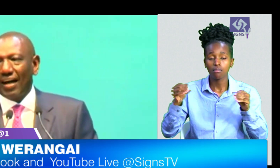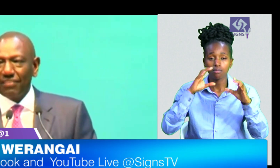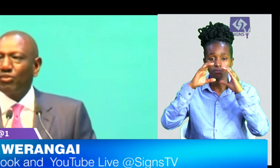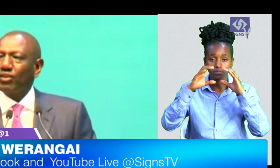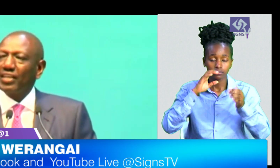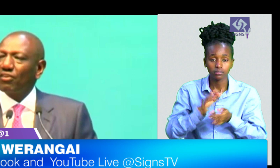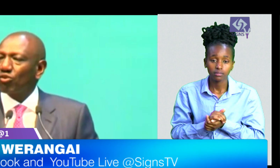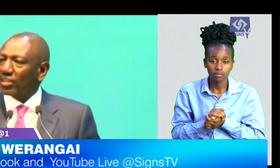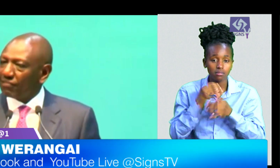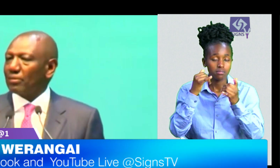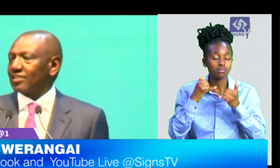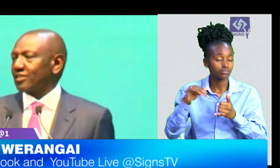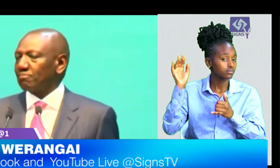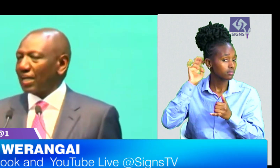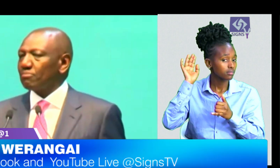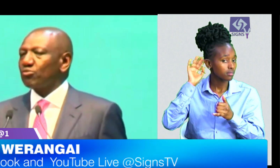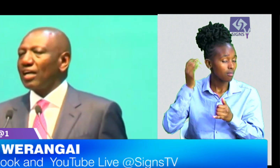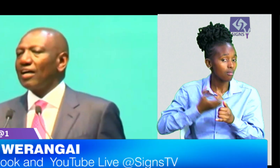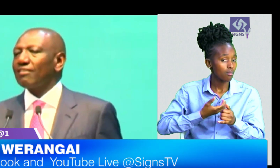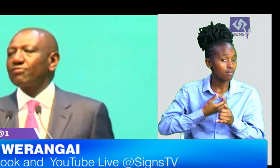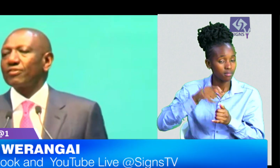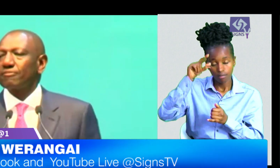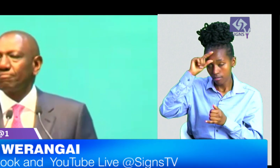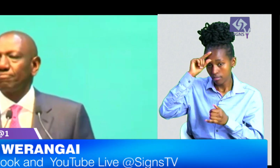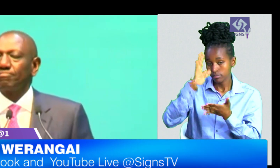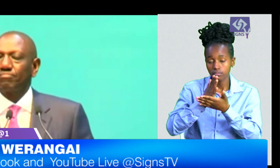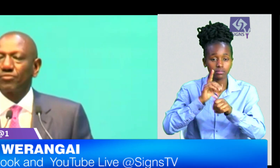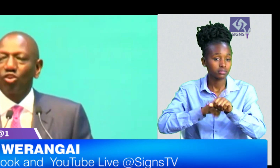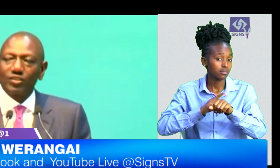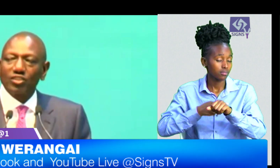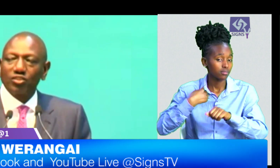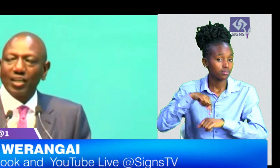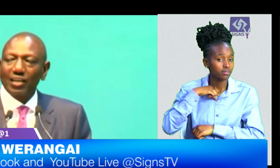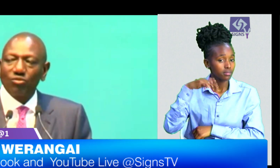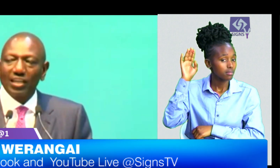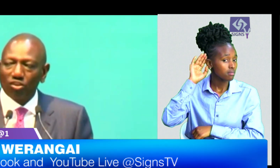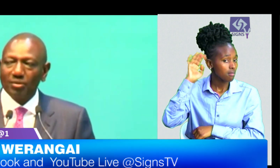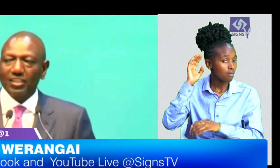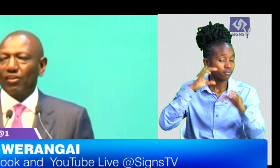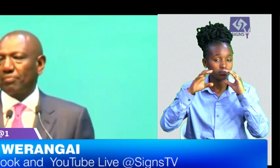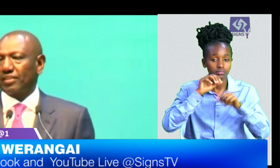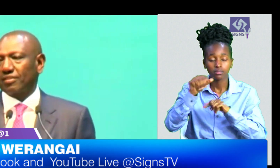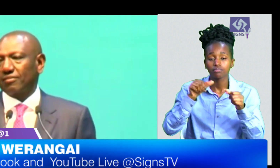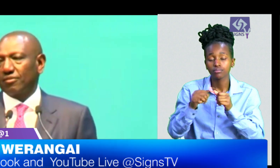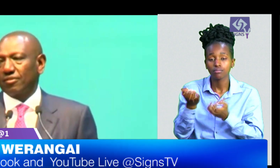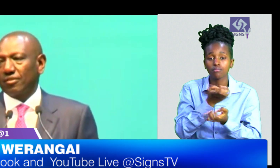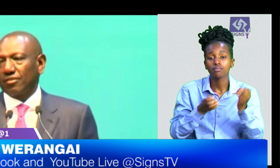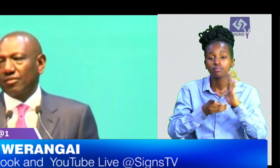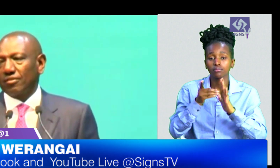And even within our own government, sometimes we have conversations around economic development,